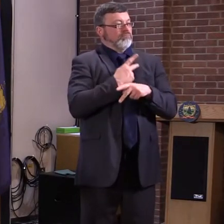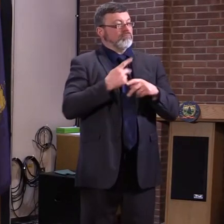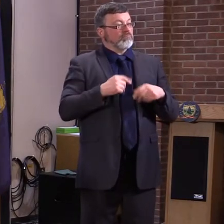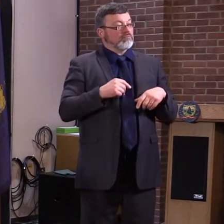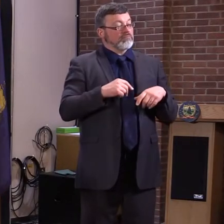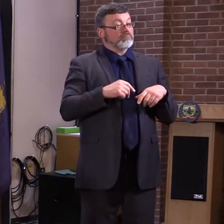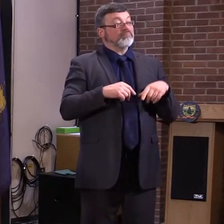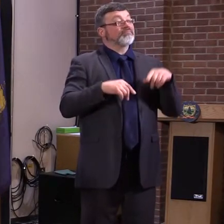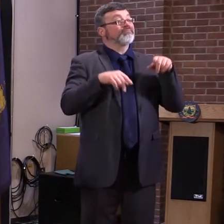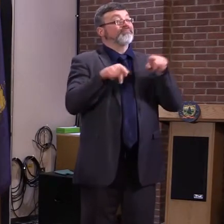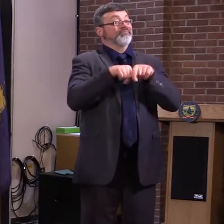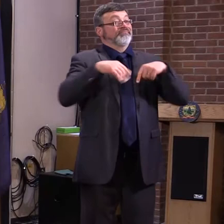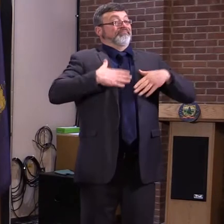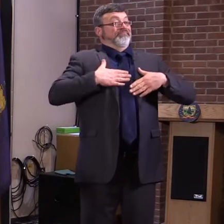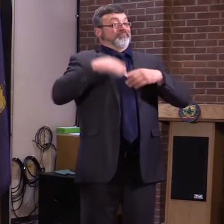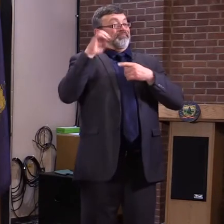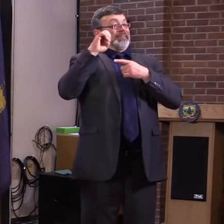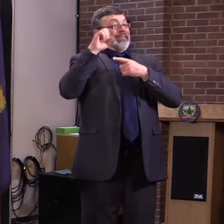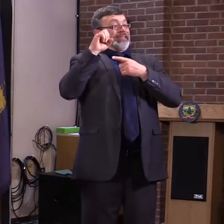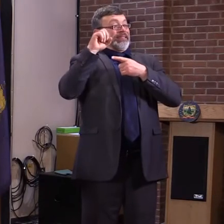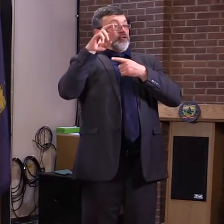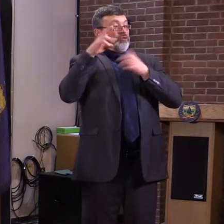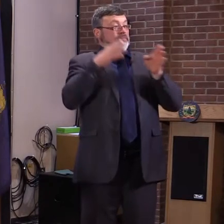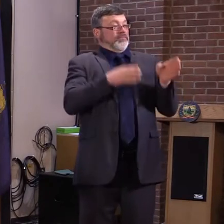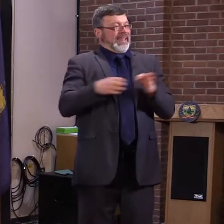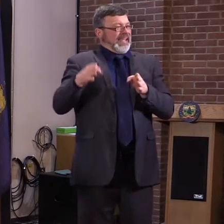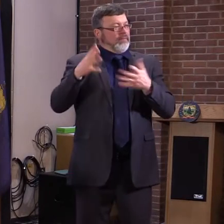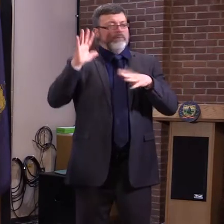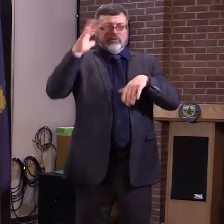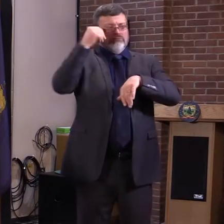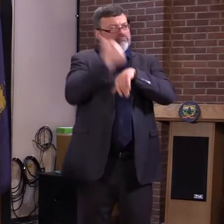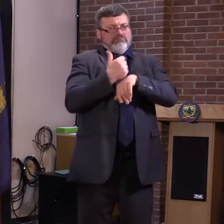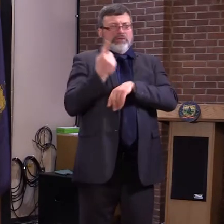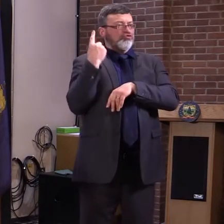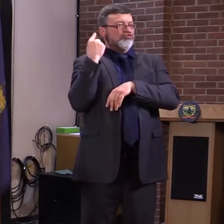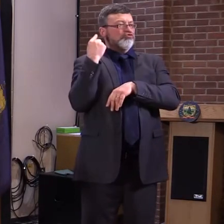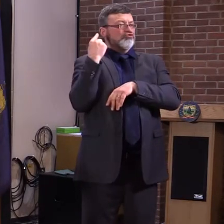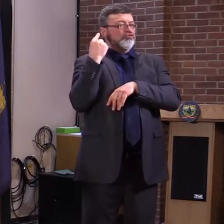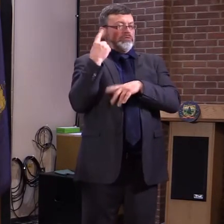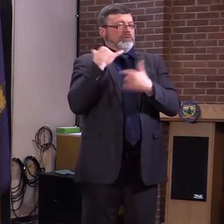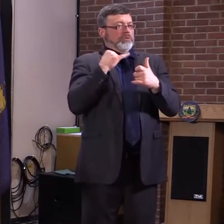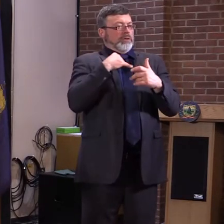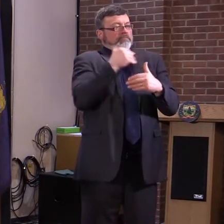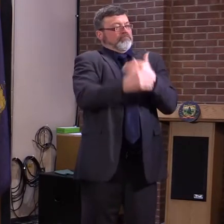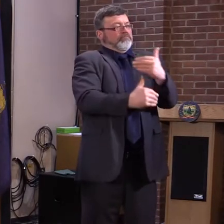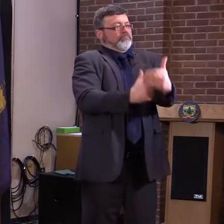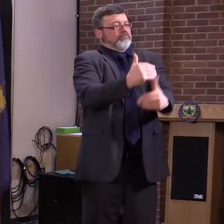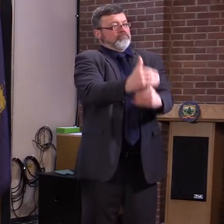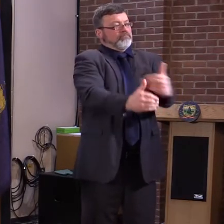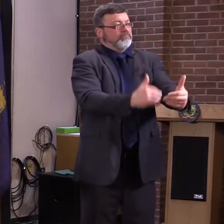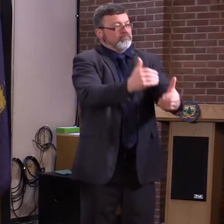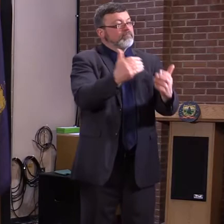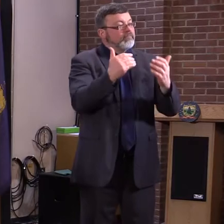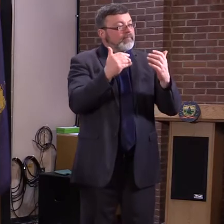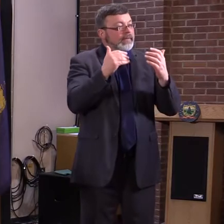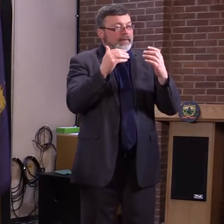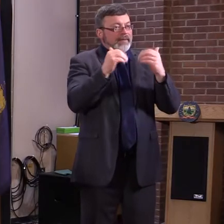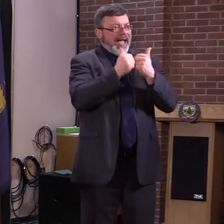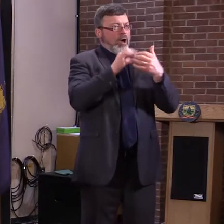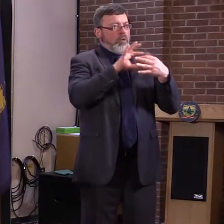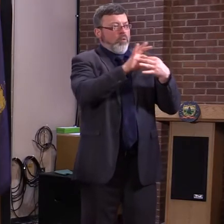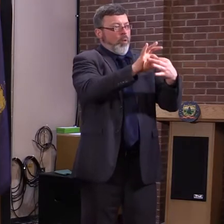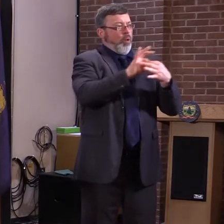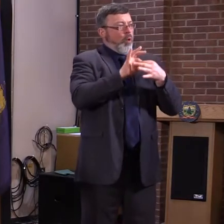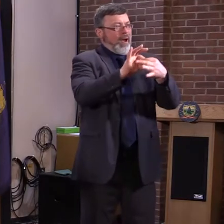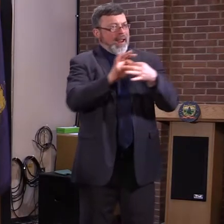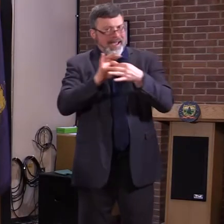such as community schools and so forth. So it's going to be a question of sort of coordinating things and bringing things online, but not necessarily waiting for the data to come in